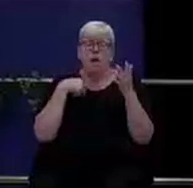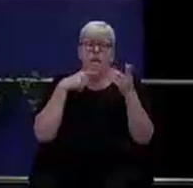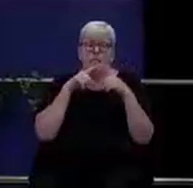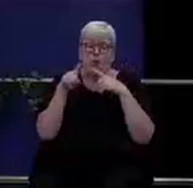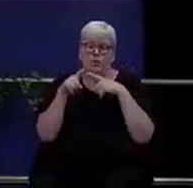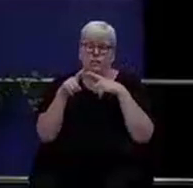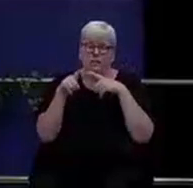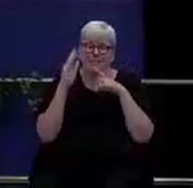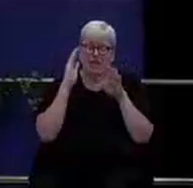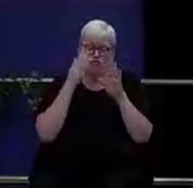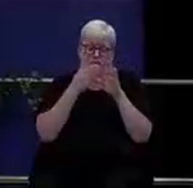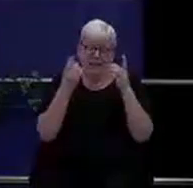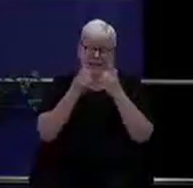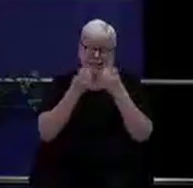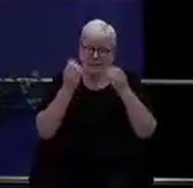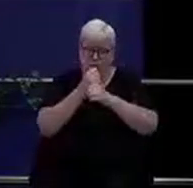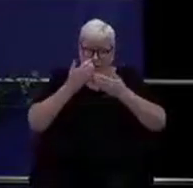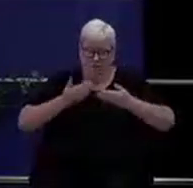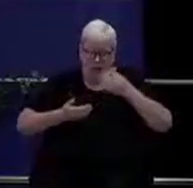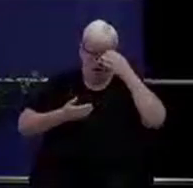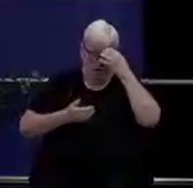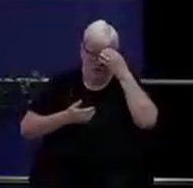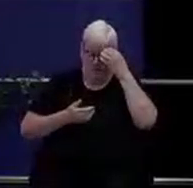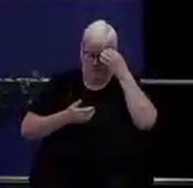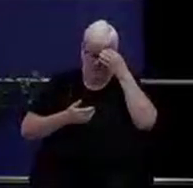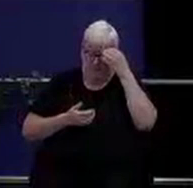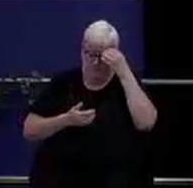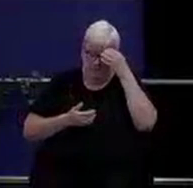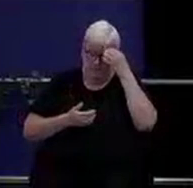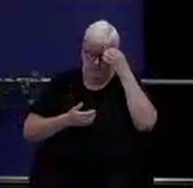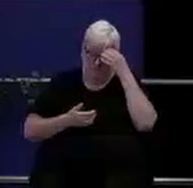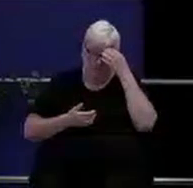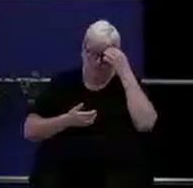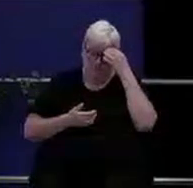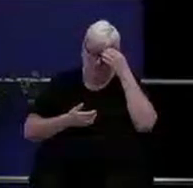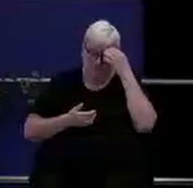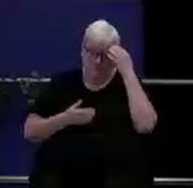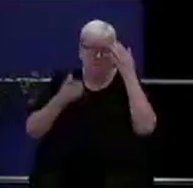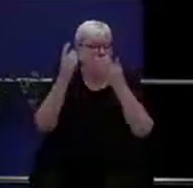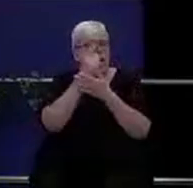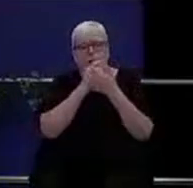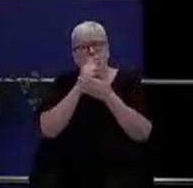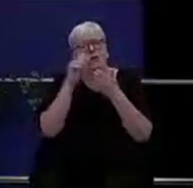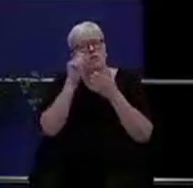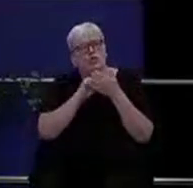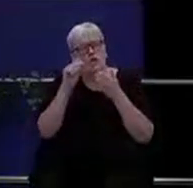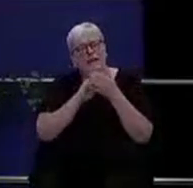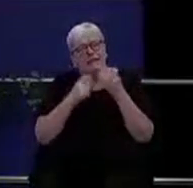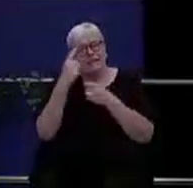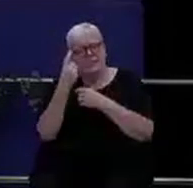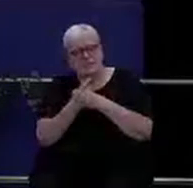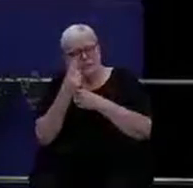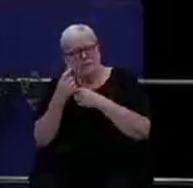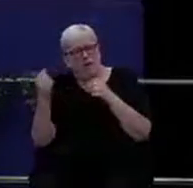most direct things I'm doing at the moment is not so much with the writing itself, but I'm